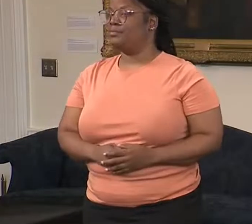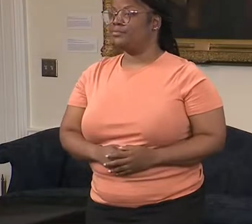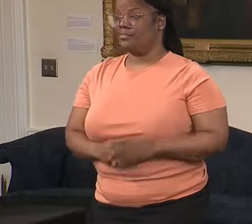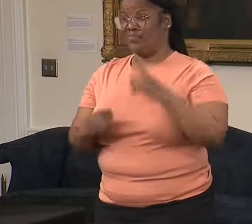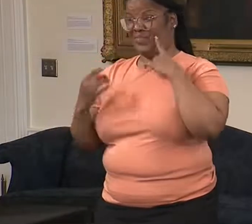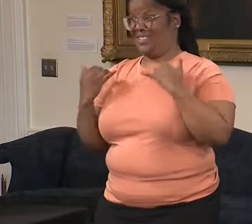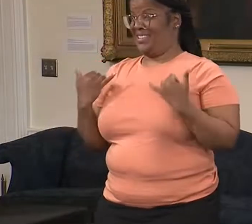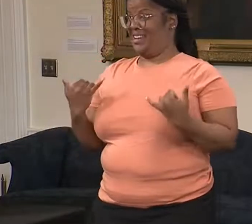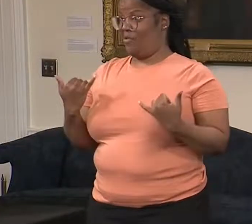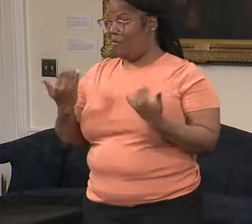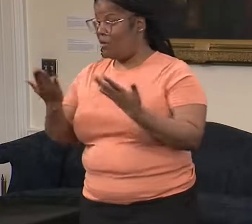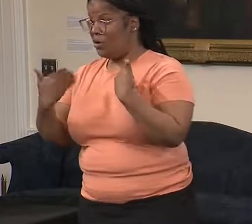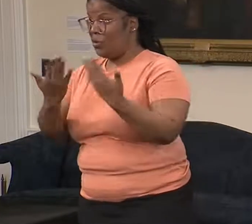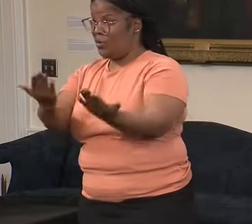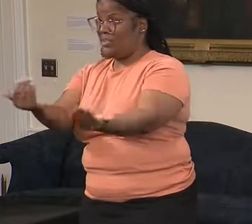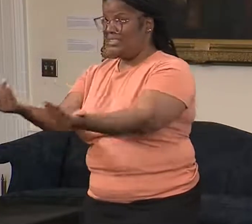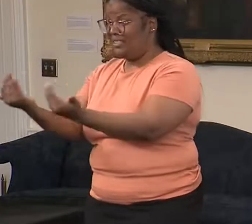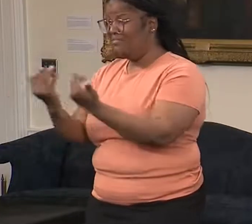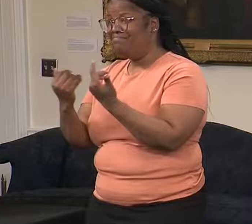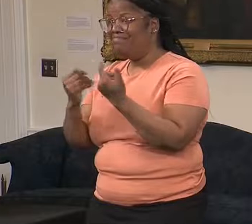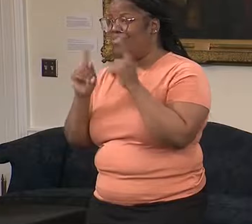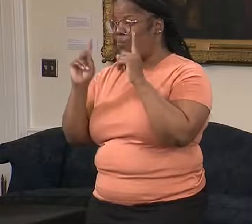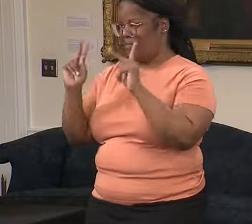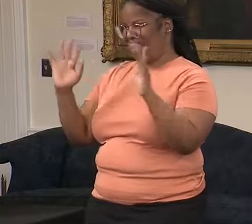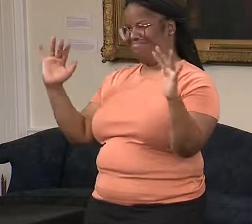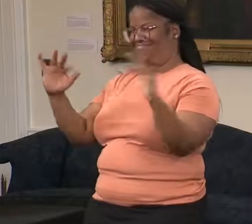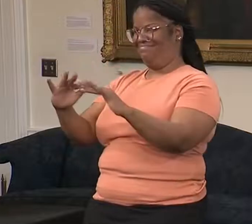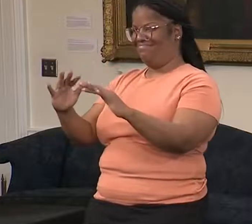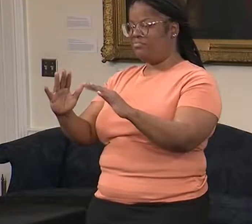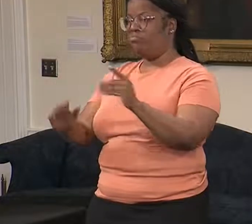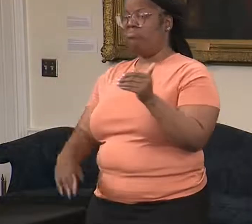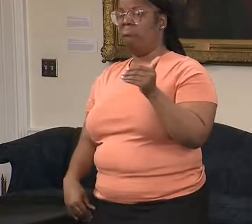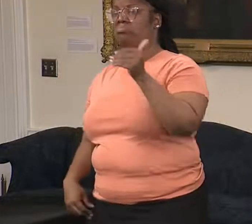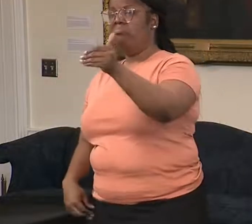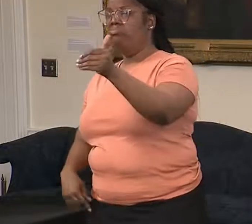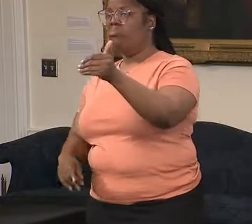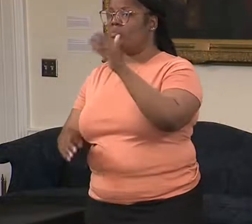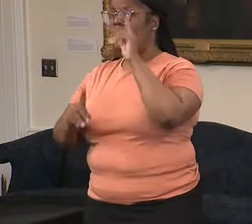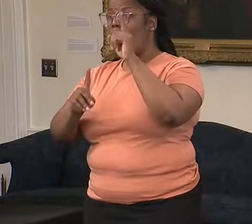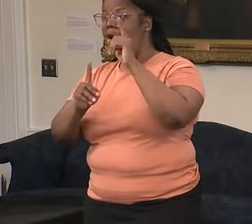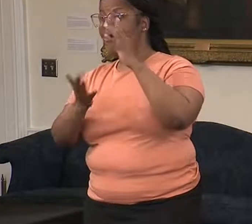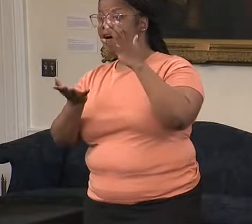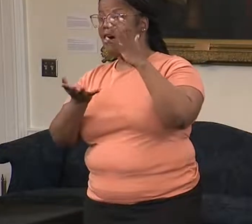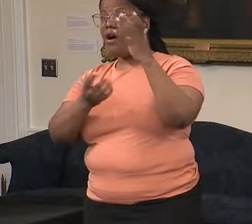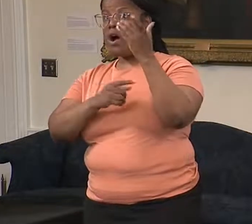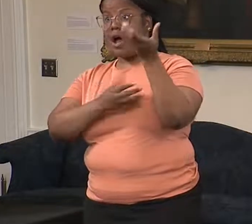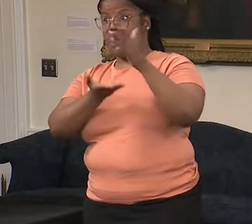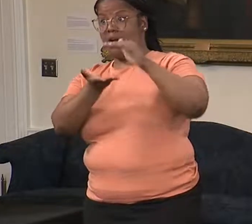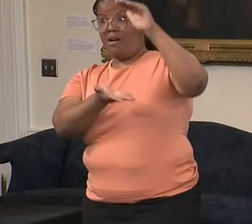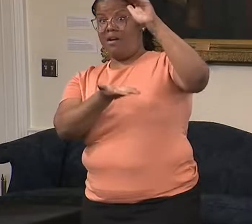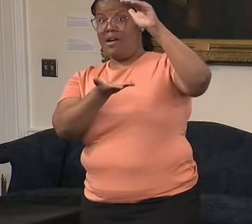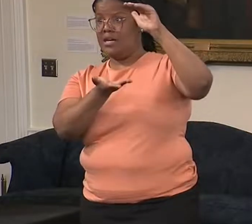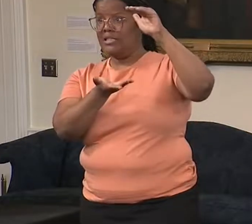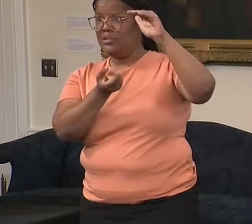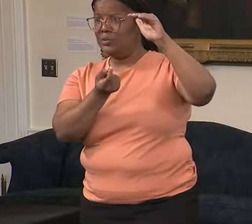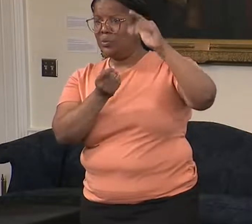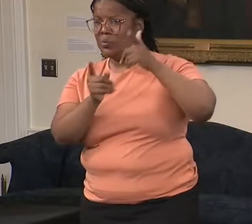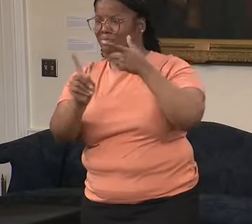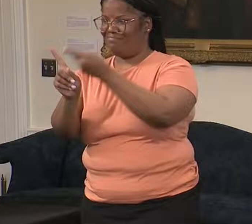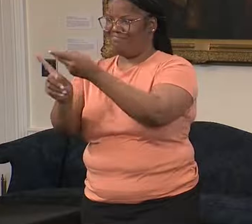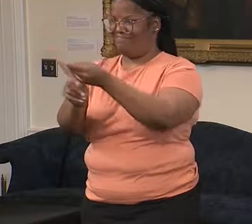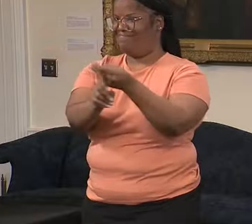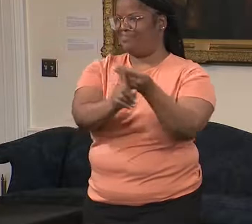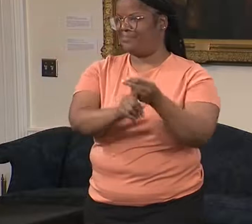start to slow down. Anybody? Tom? Question about restrictions, Governor. One of your previous slides